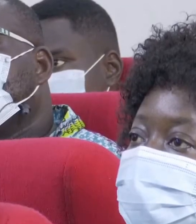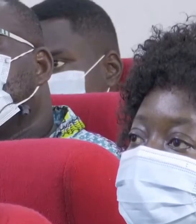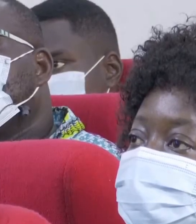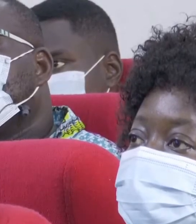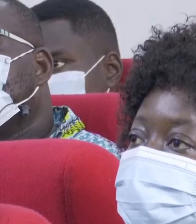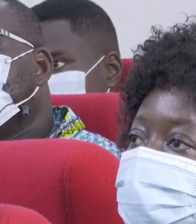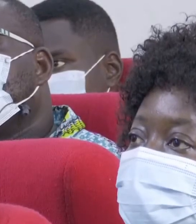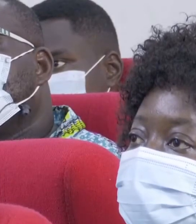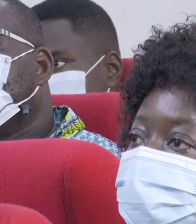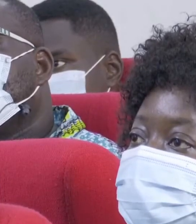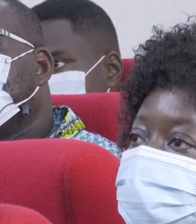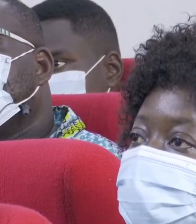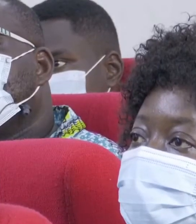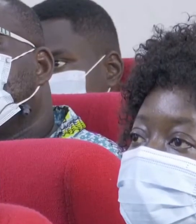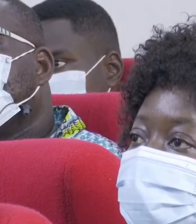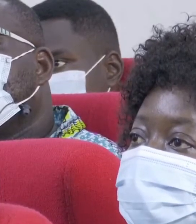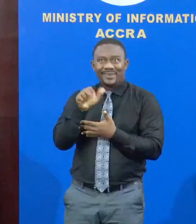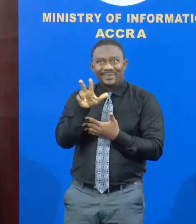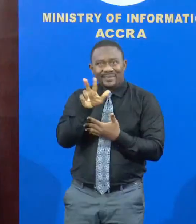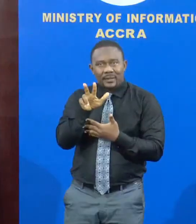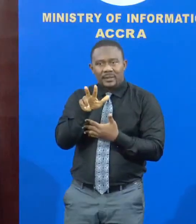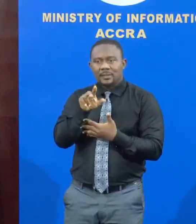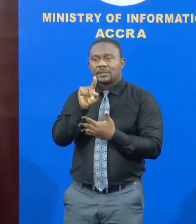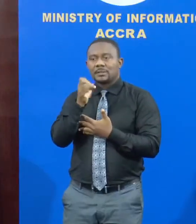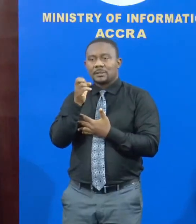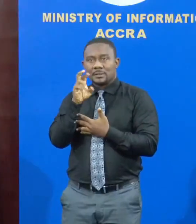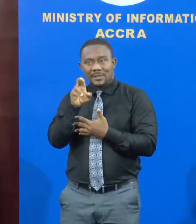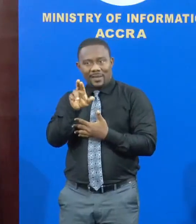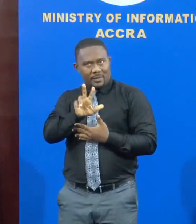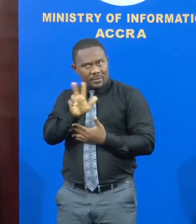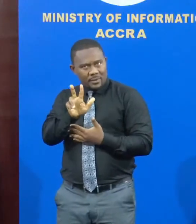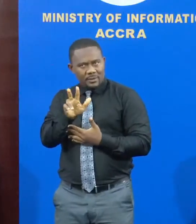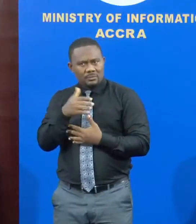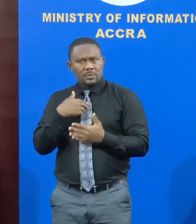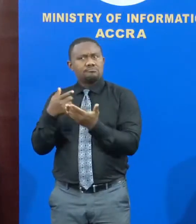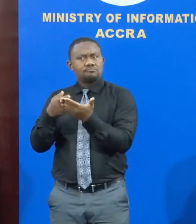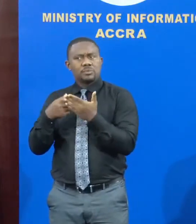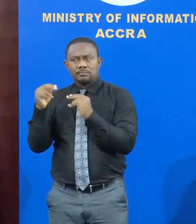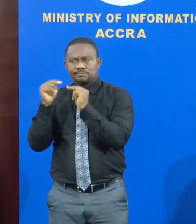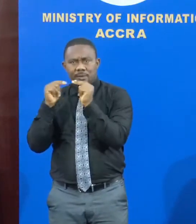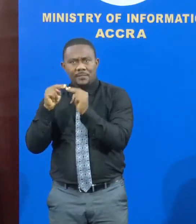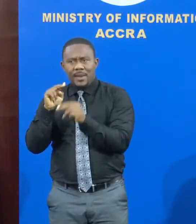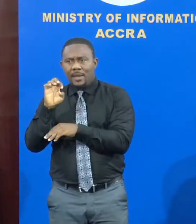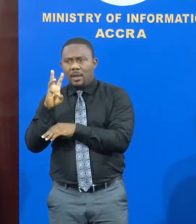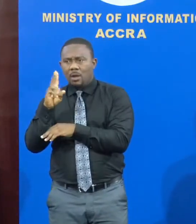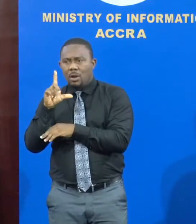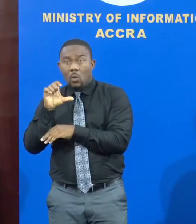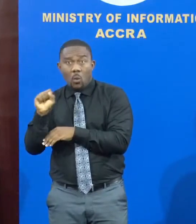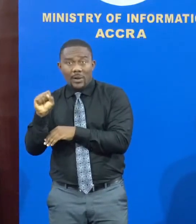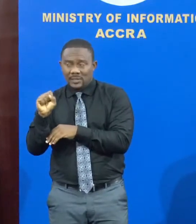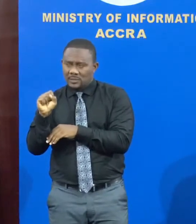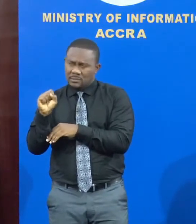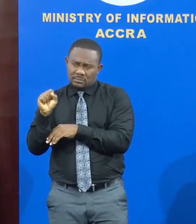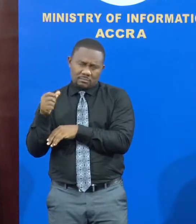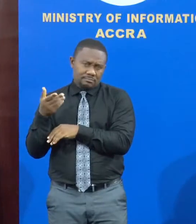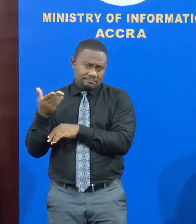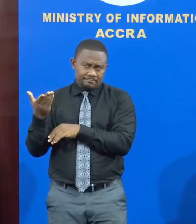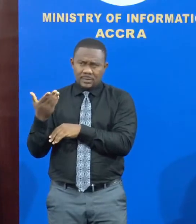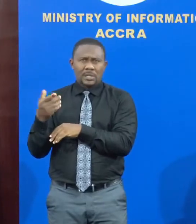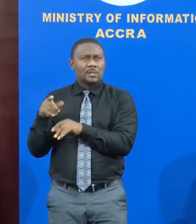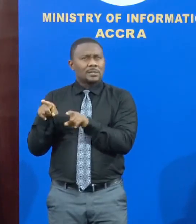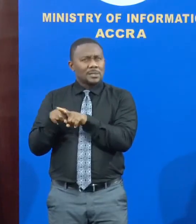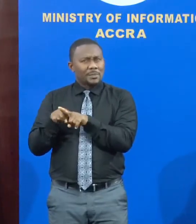tier three data center. We successfully negotiated with ECOWAS for the integration of the Ghana card with the ECOWAS